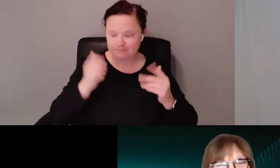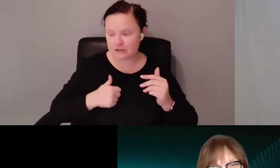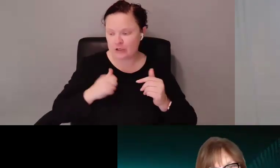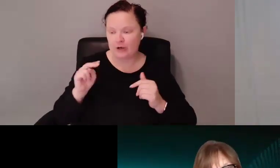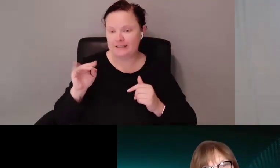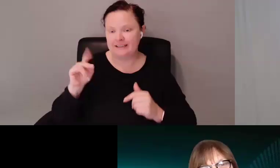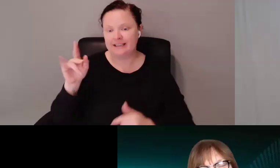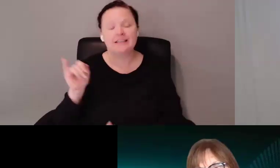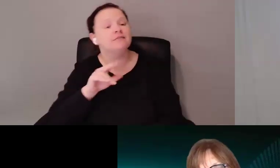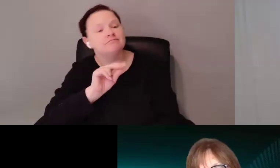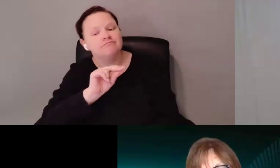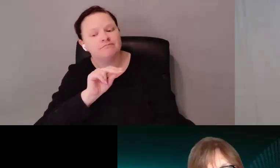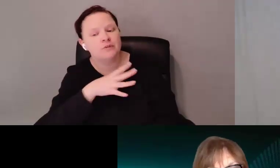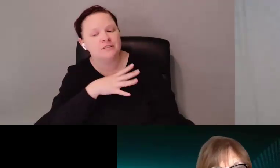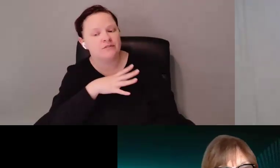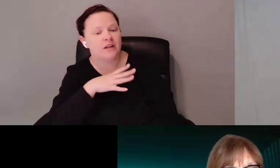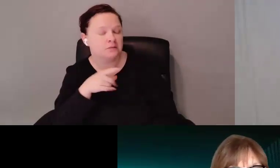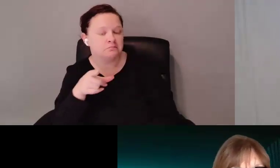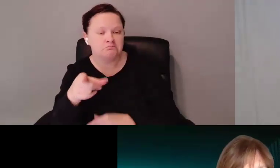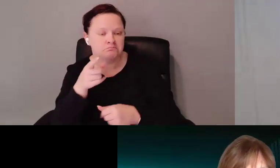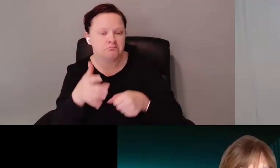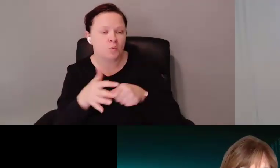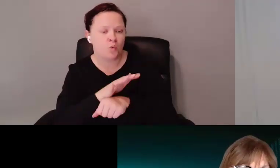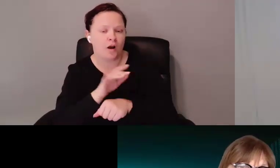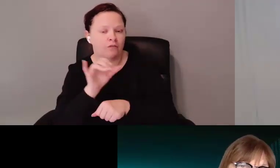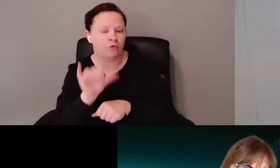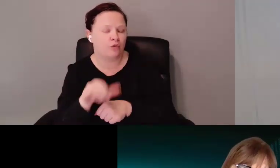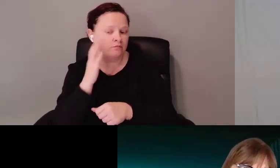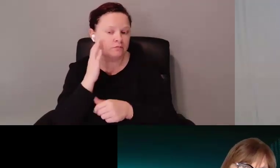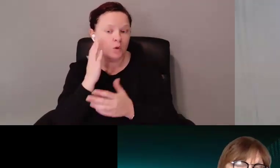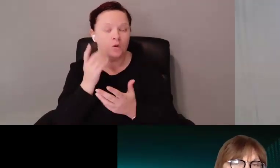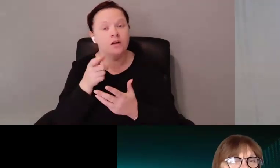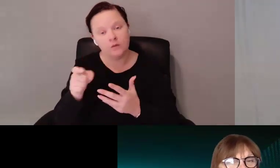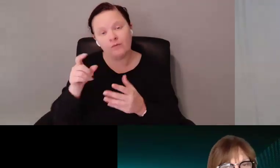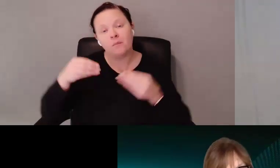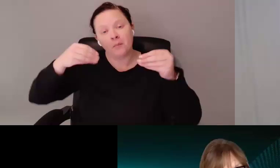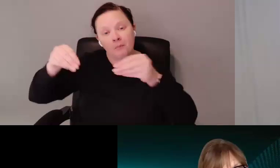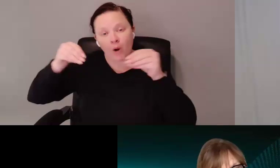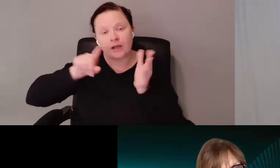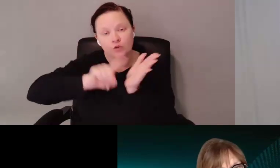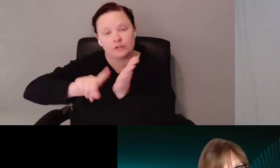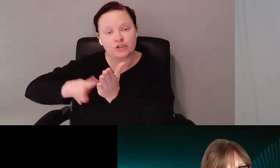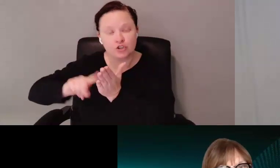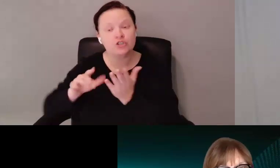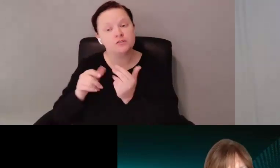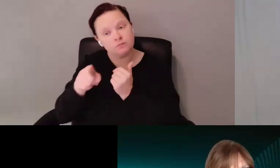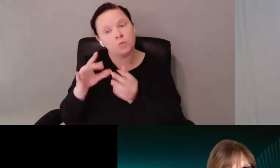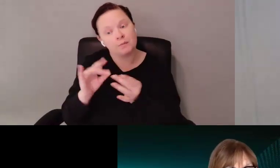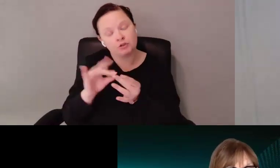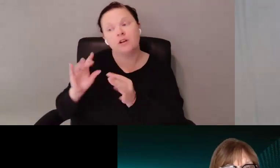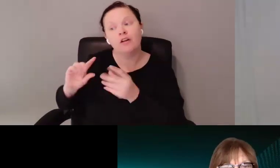Sorry. No, that's fine. I mean, I think you covered it. I mean, knowing that you need to do your market research. I love what you Yep. said about